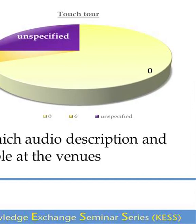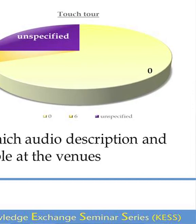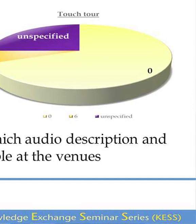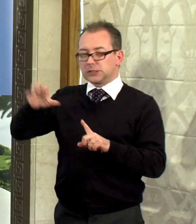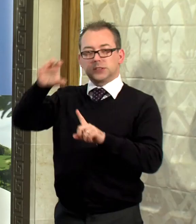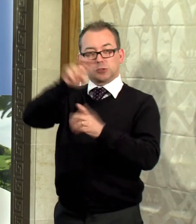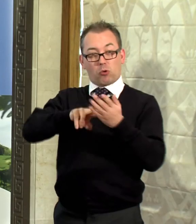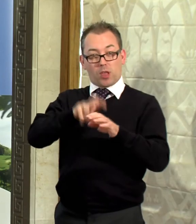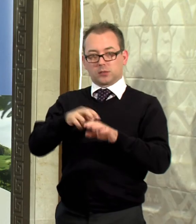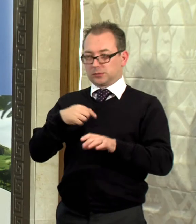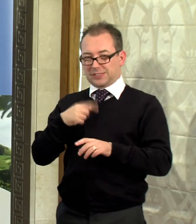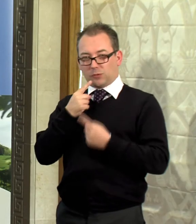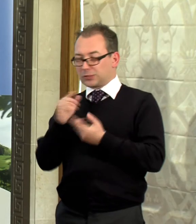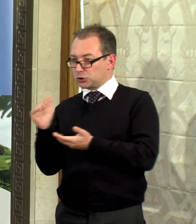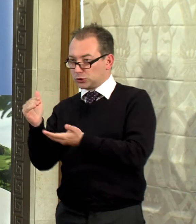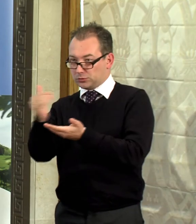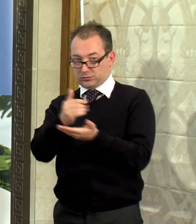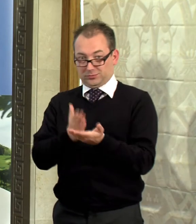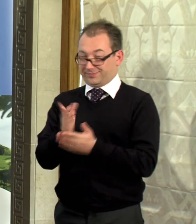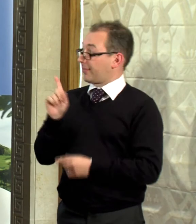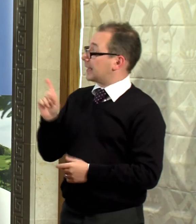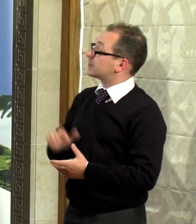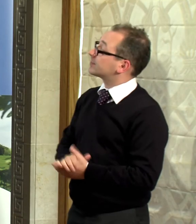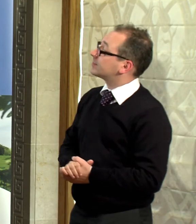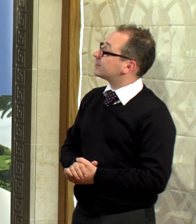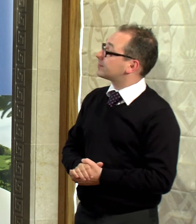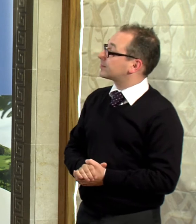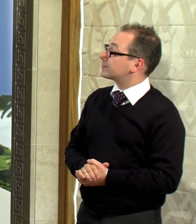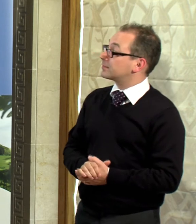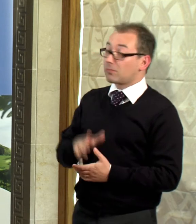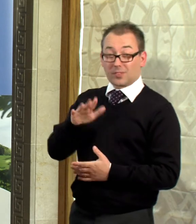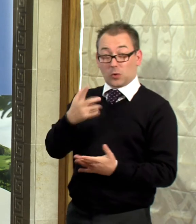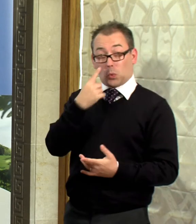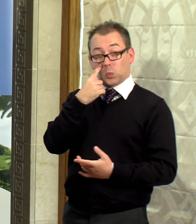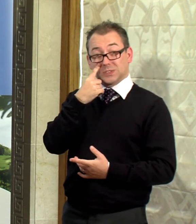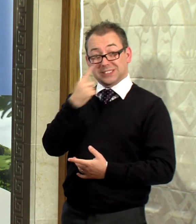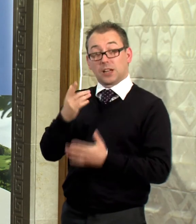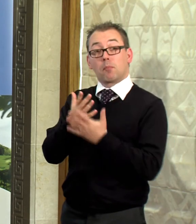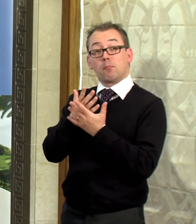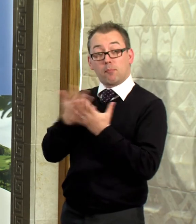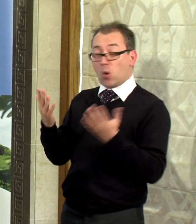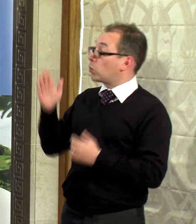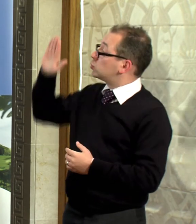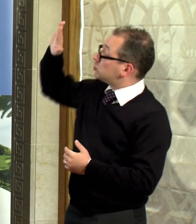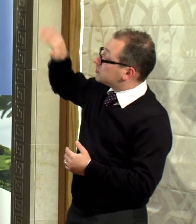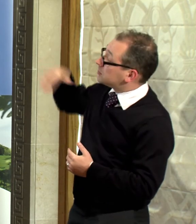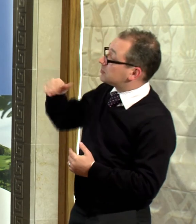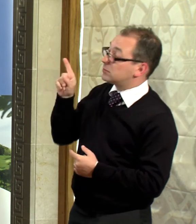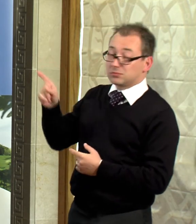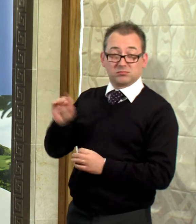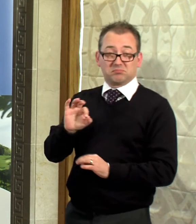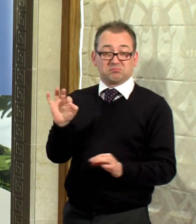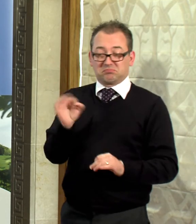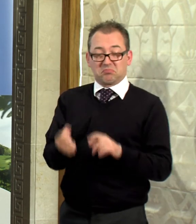districts. So the charts show that the majority of venues have no events at all